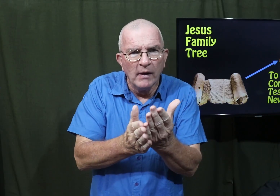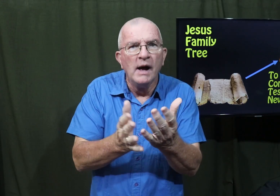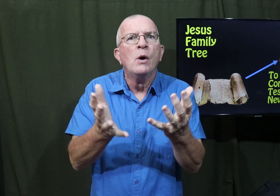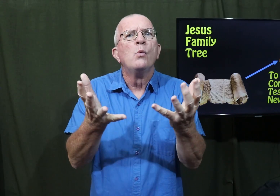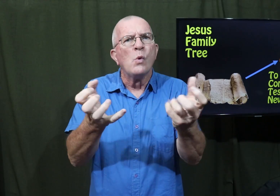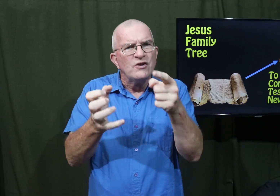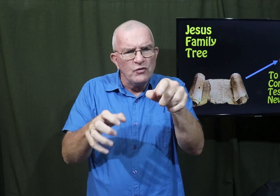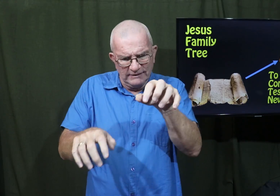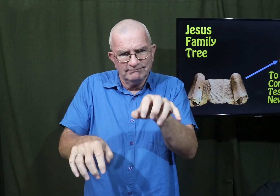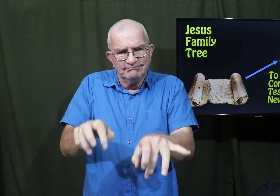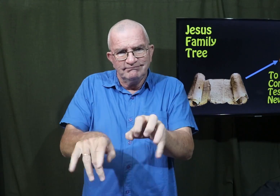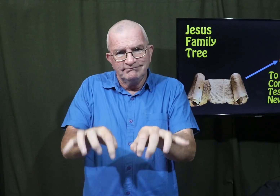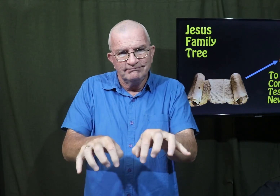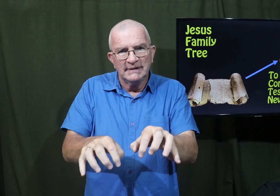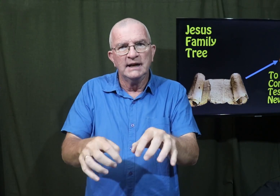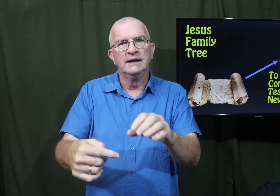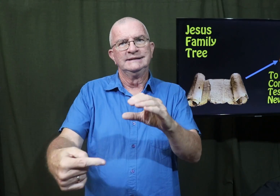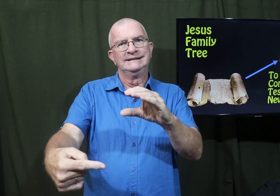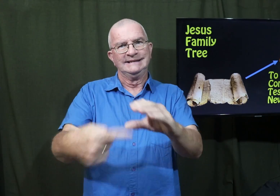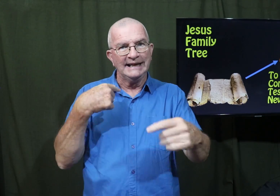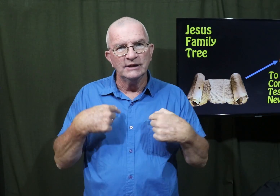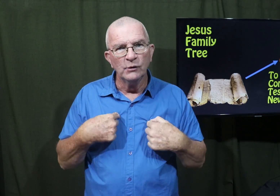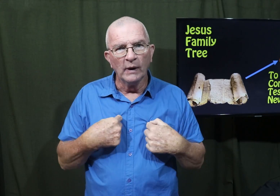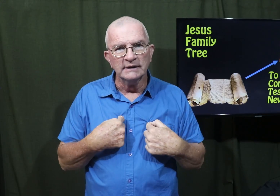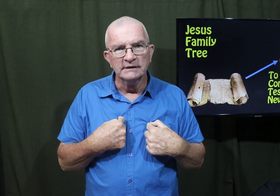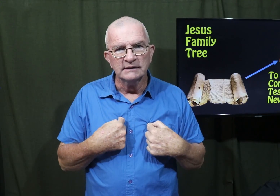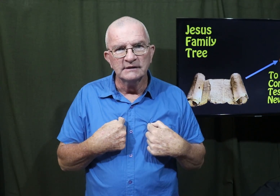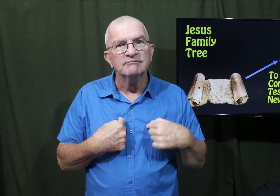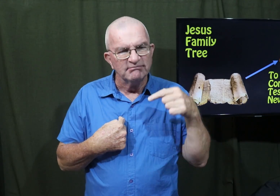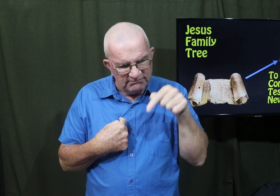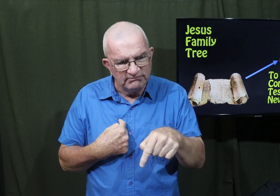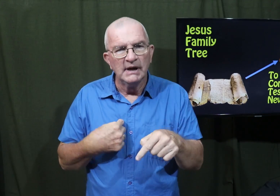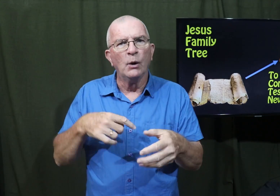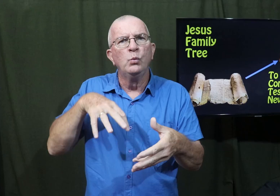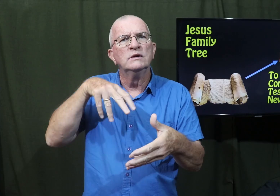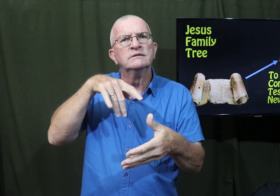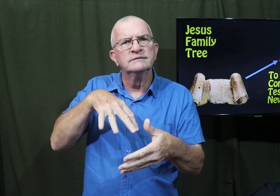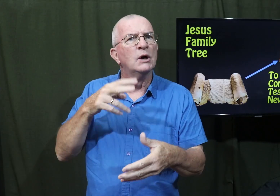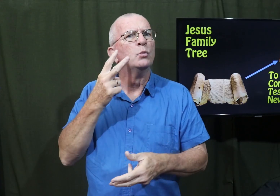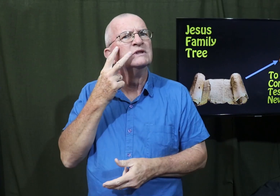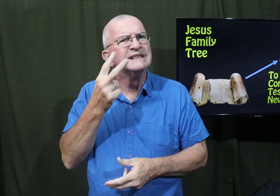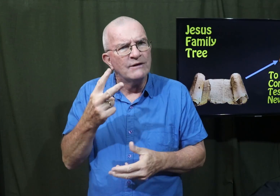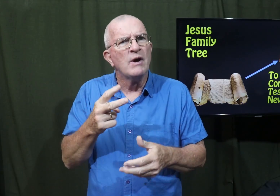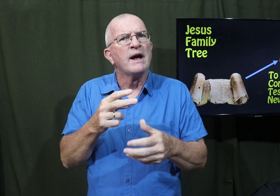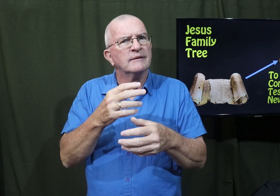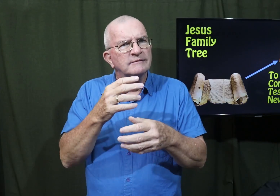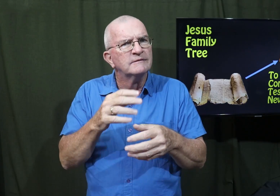and you see their name in the Bible send it to us and we'll study we'll see